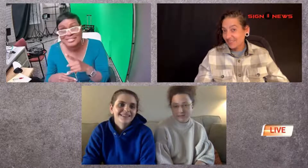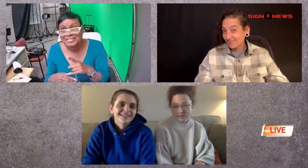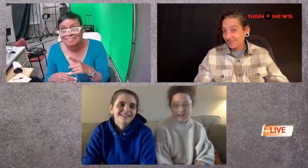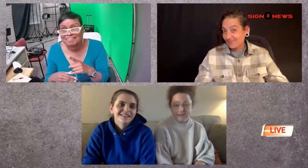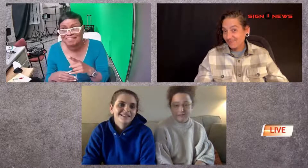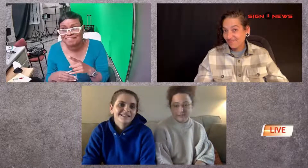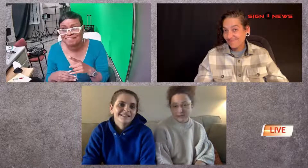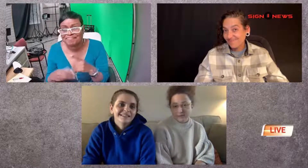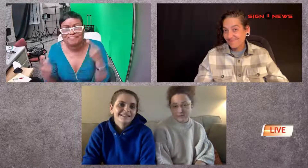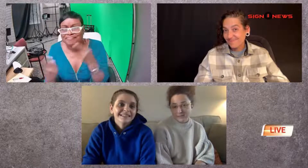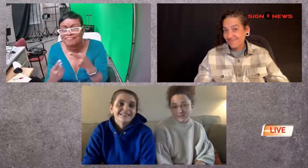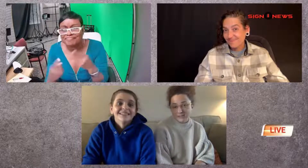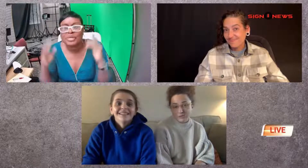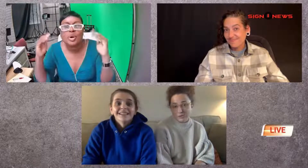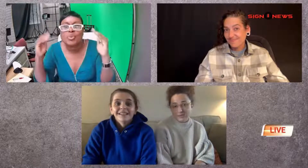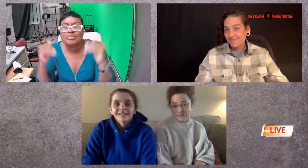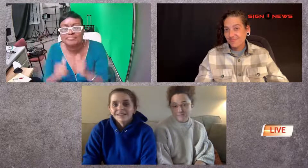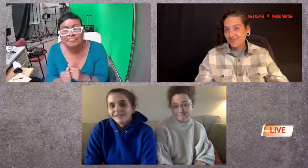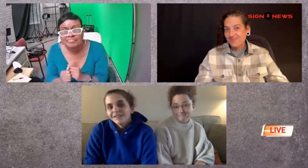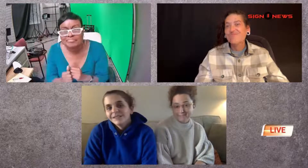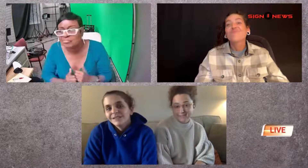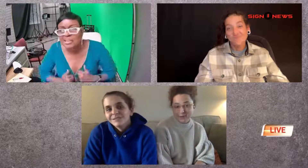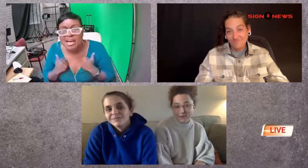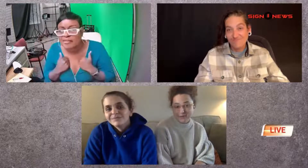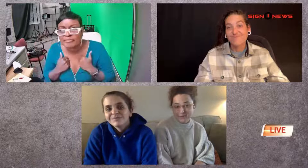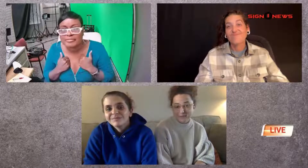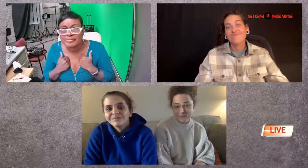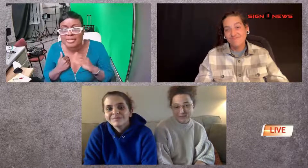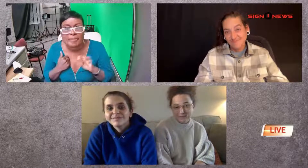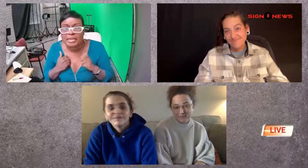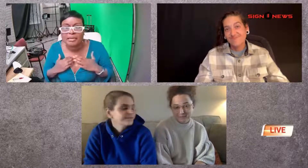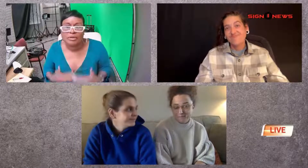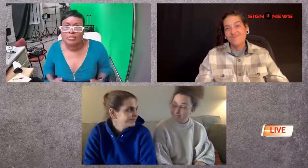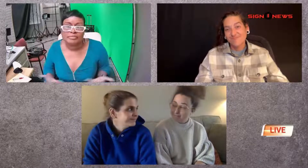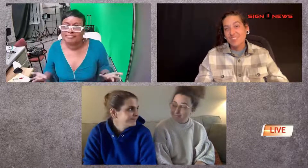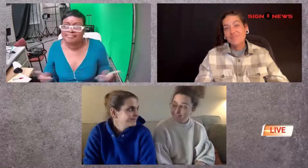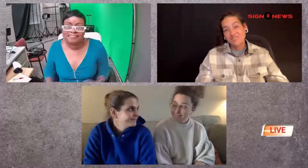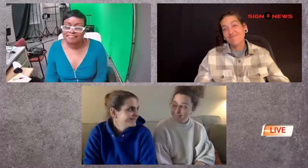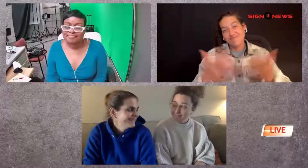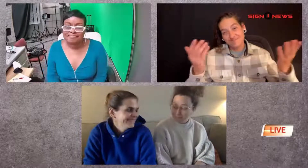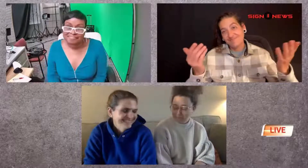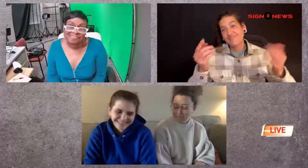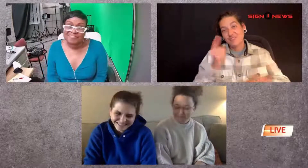and about life and about being human. So.